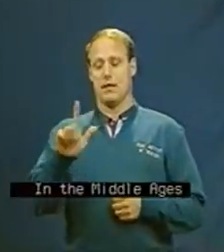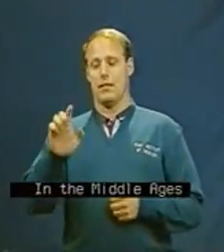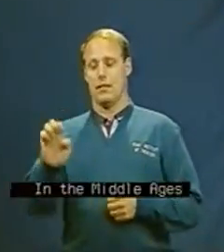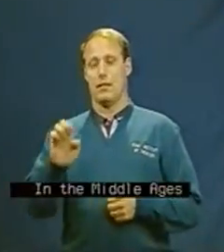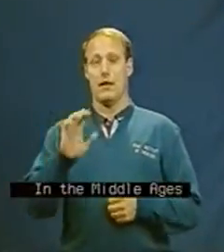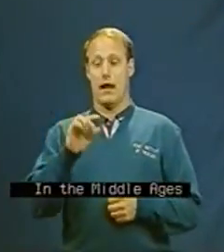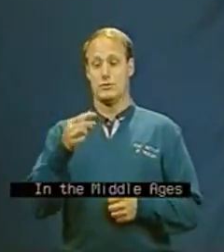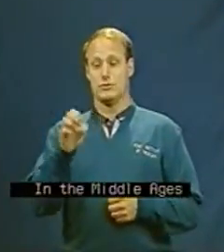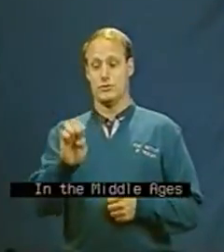in the Middle Ages.